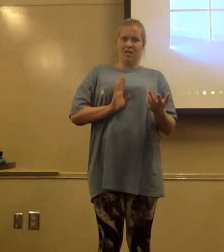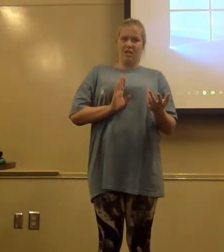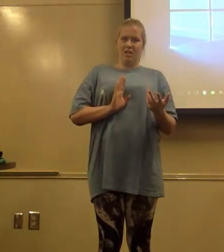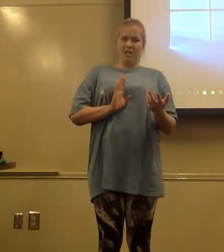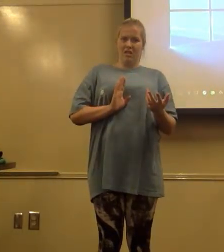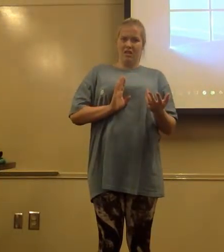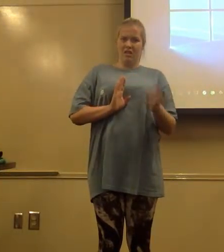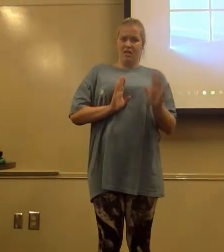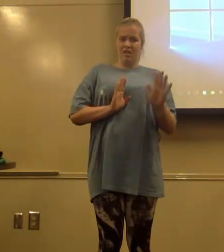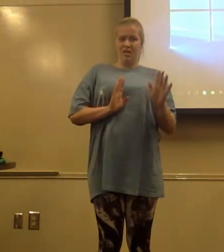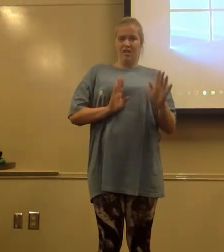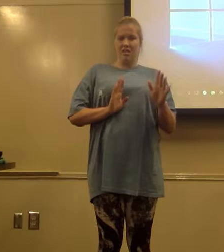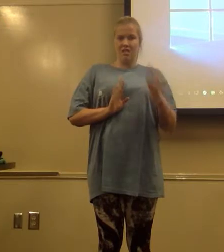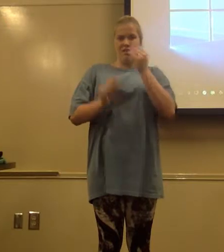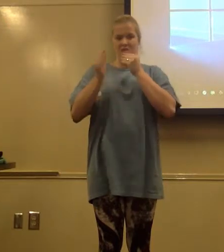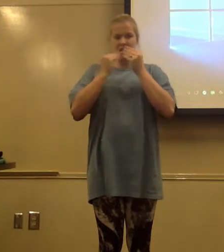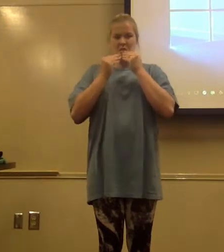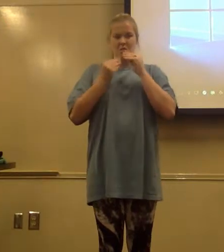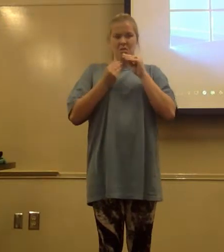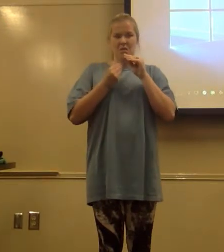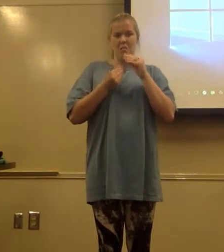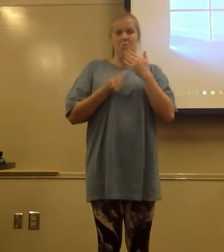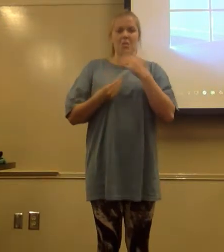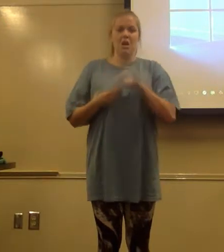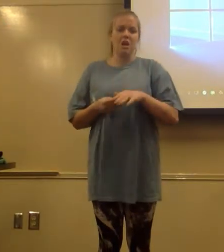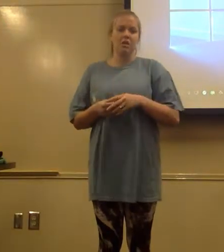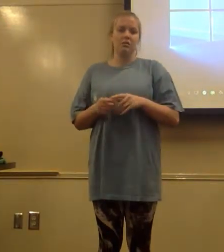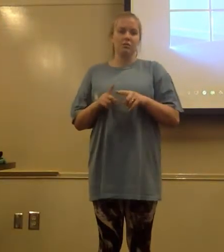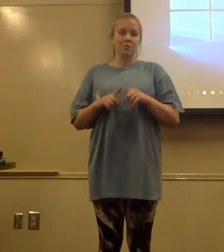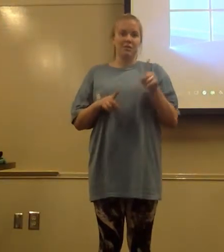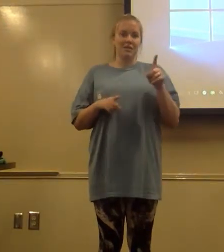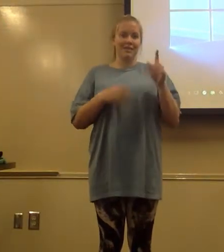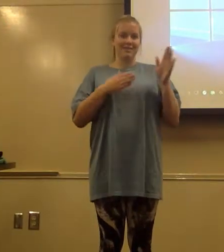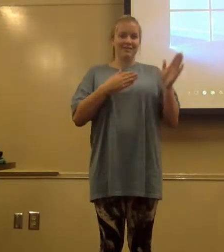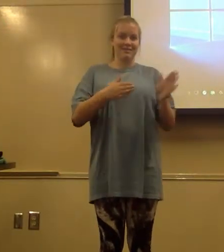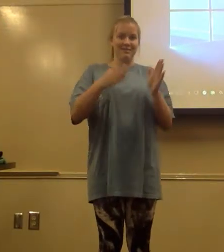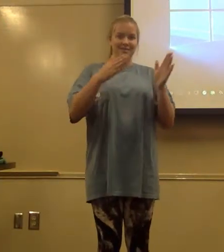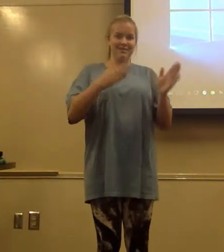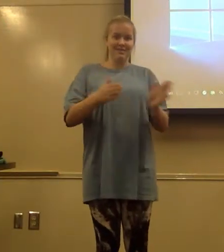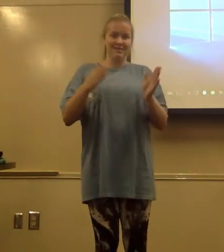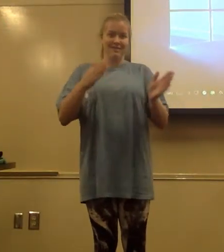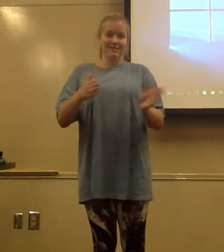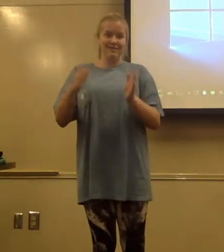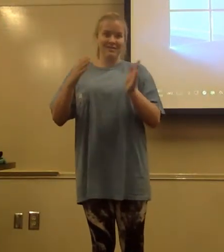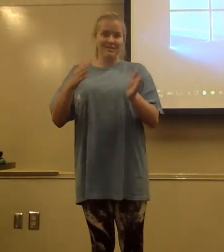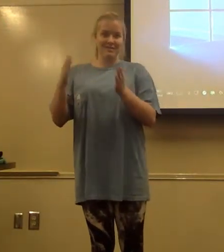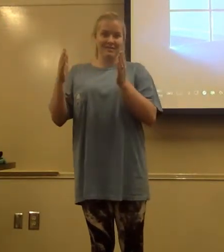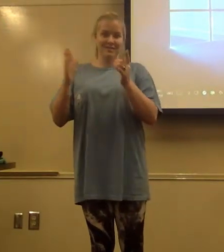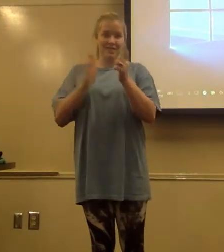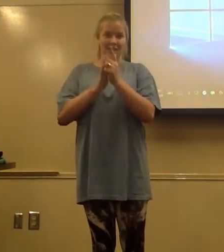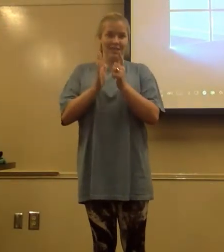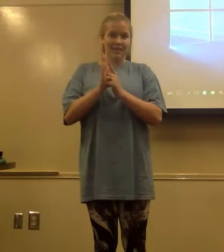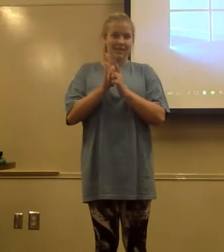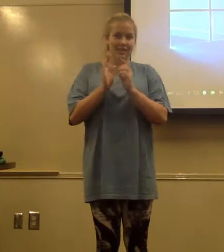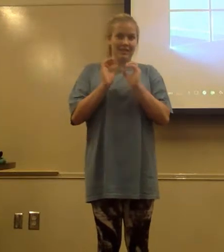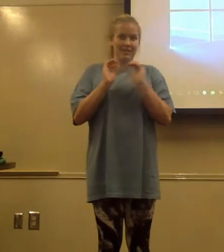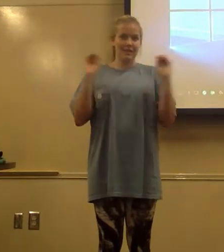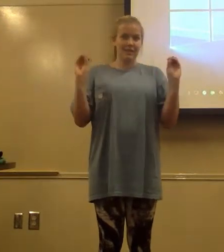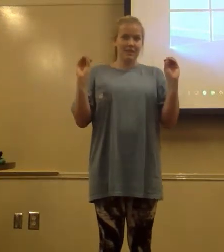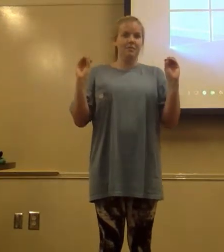bad. Of course, he dropped dead before they were able to carry out their lawsuit, and they went bankrupt 4 months after the book came out,